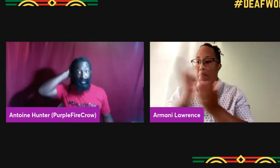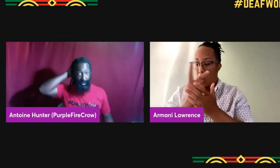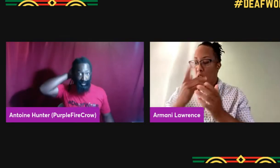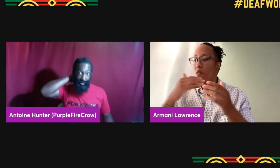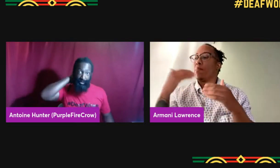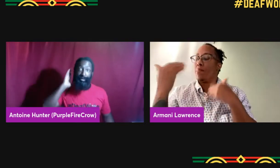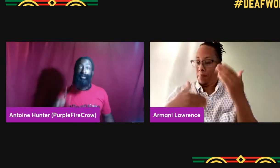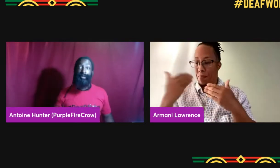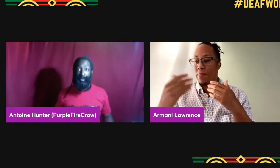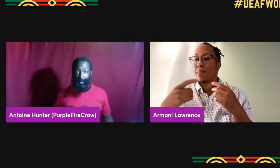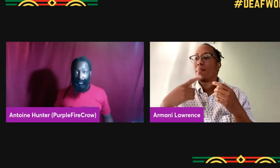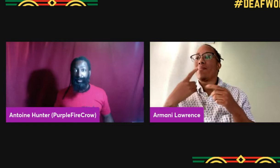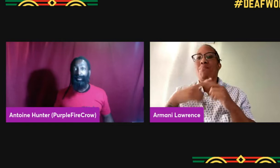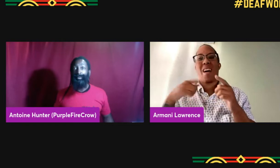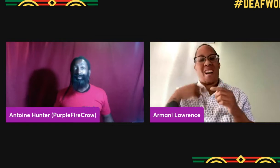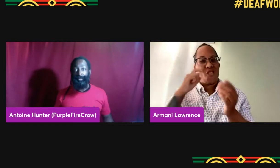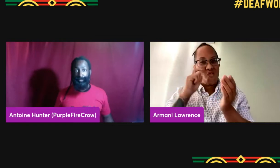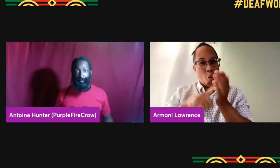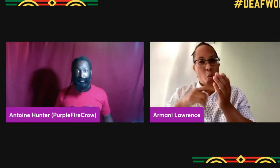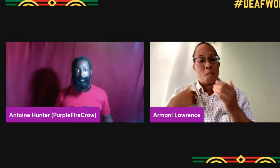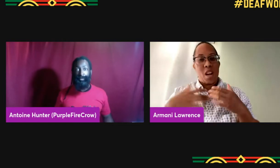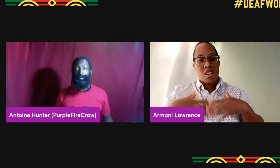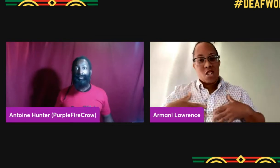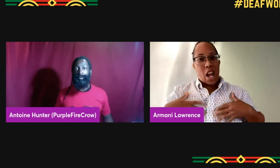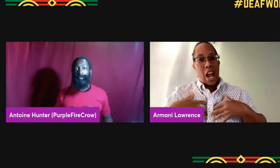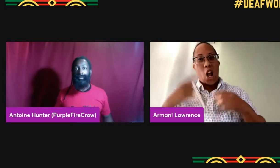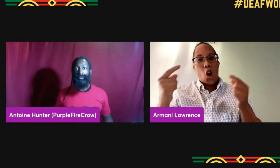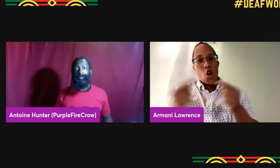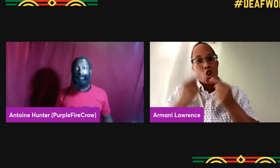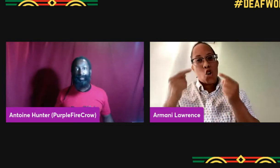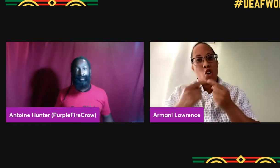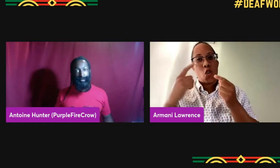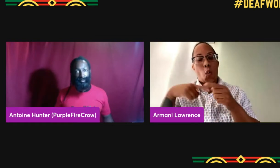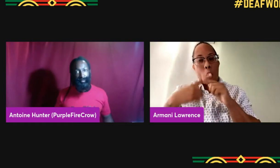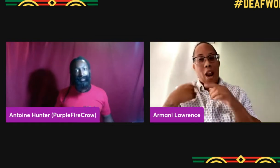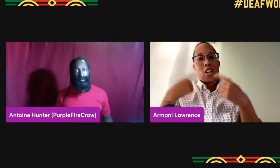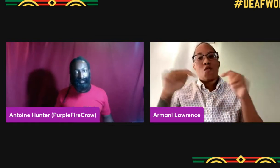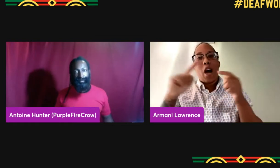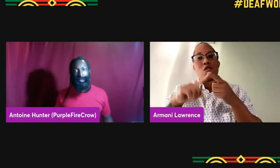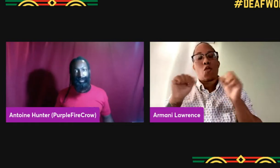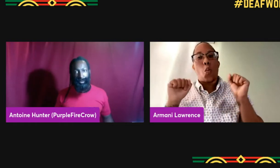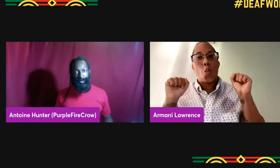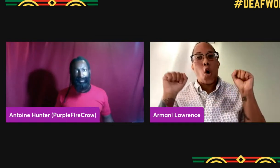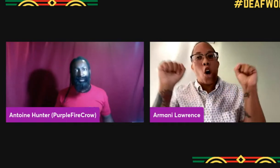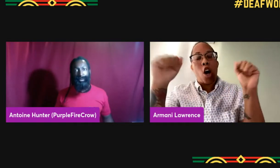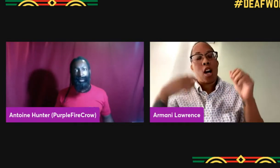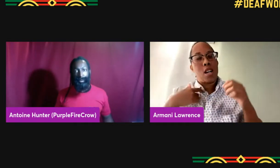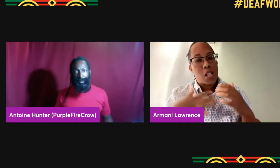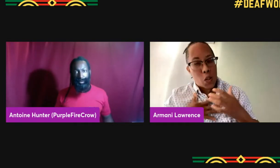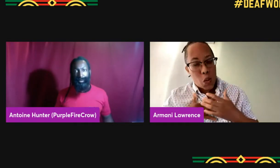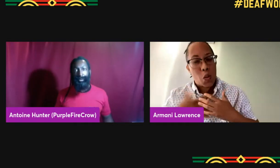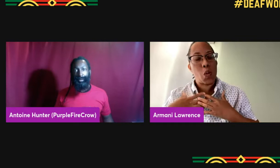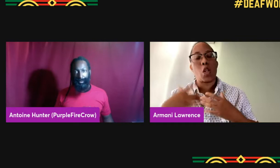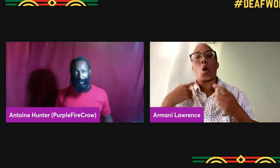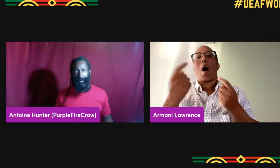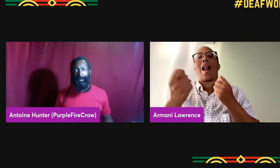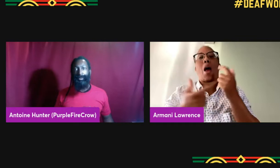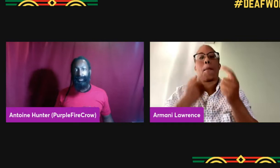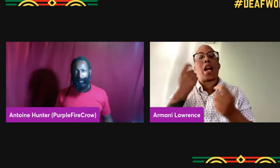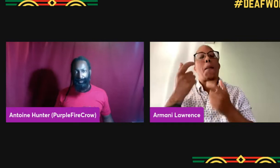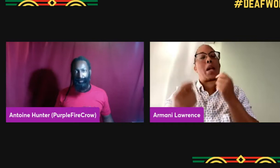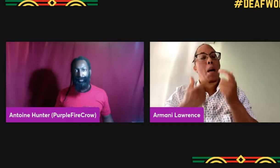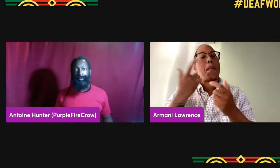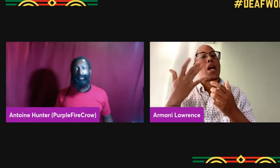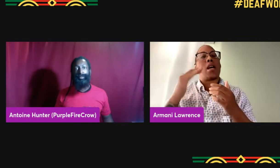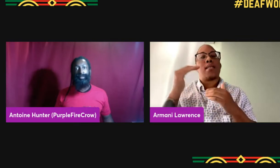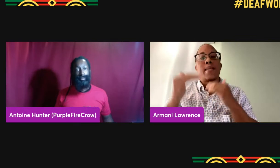to do some exercises, start working out. I got that approval and that permission, but I noticed that in my chest area, it would hurt while I was trying to